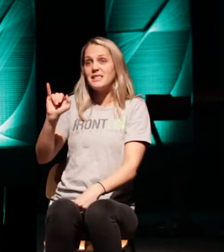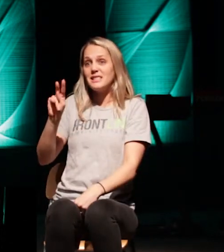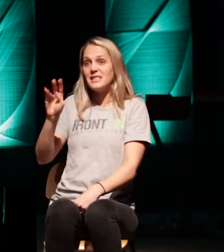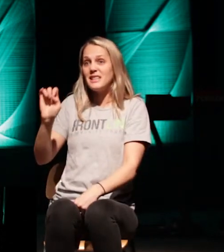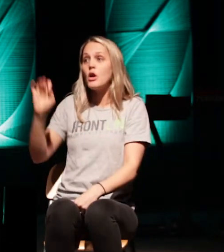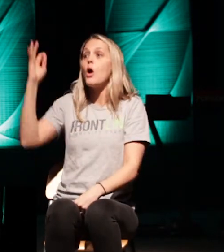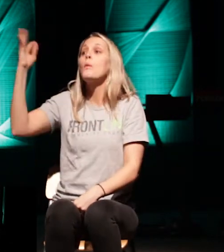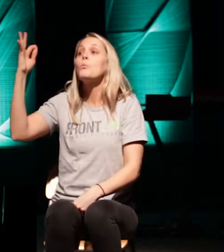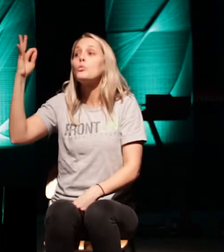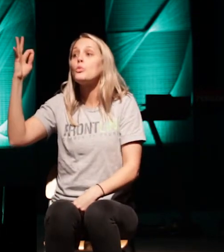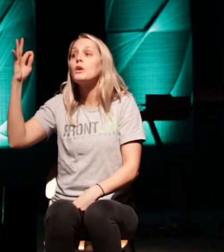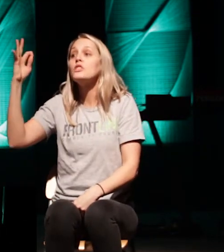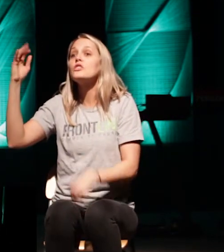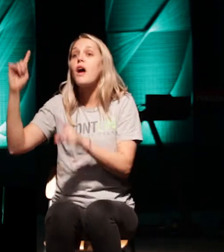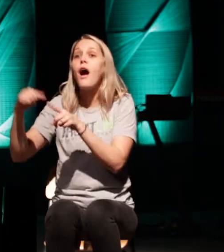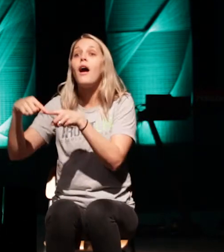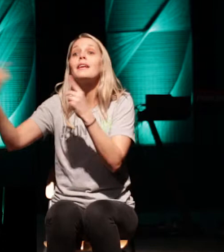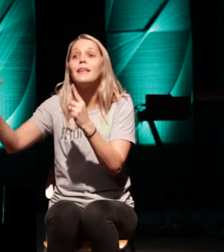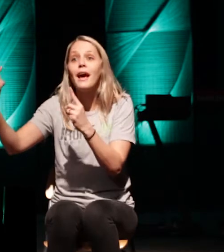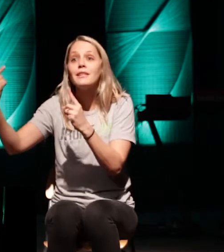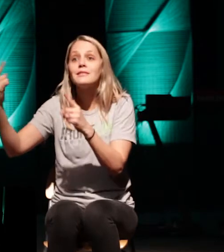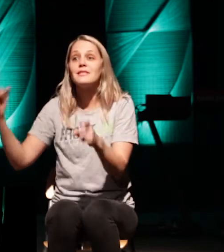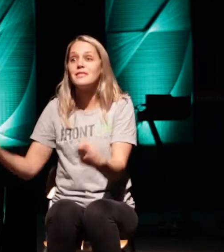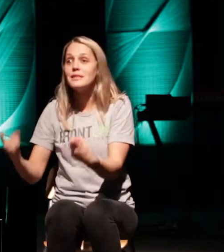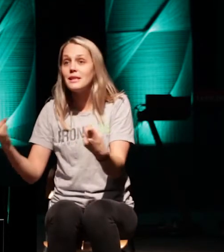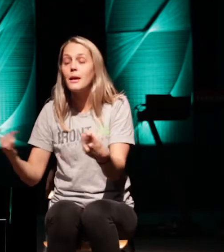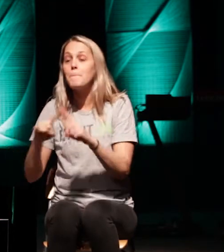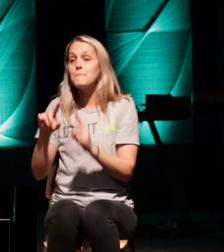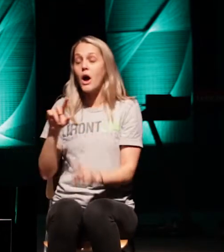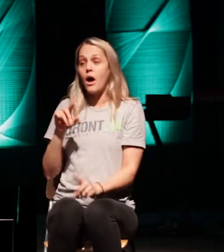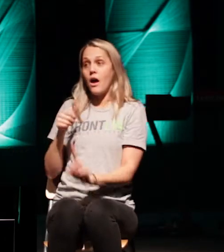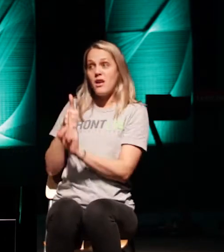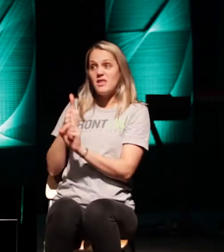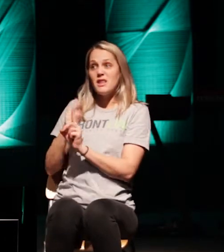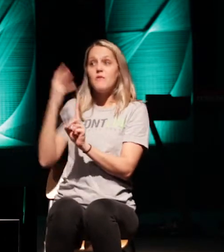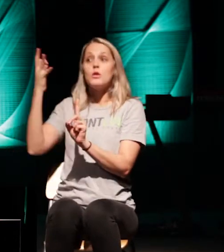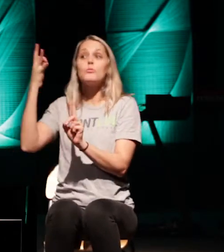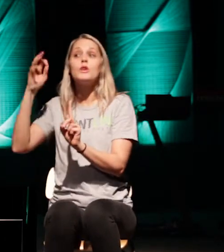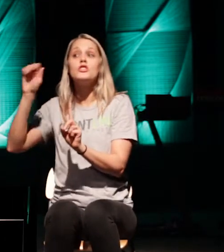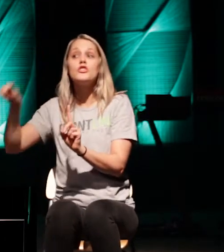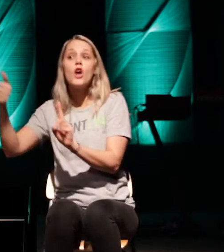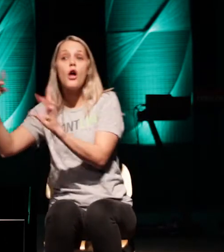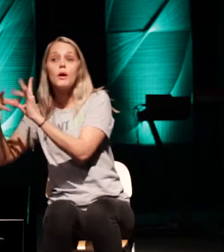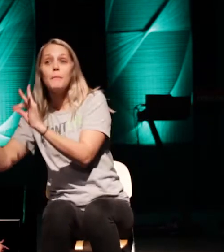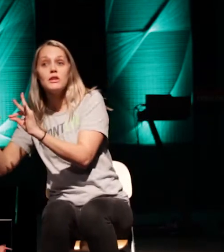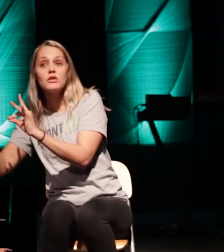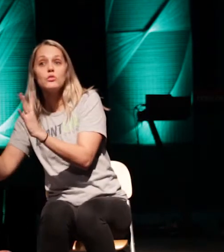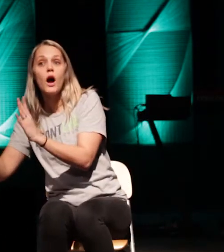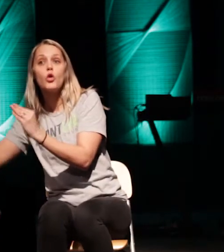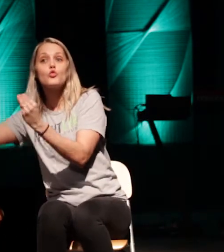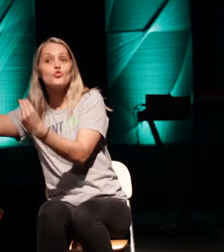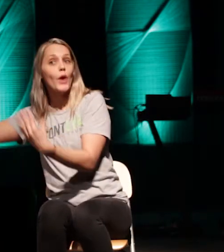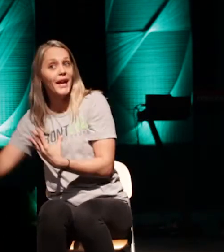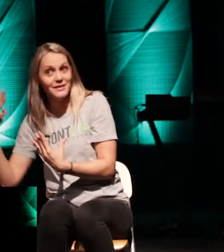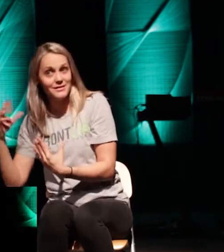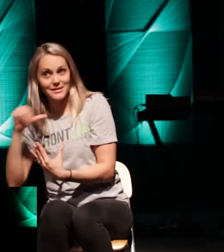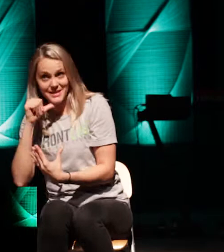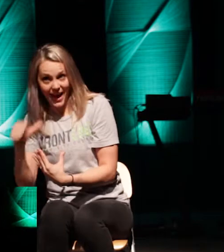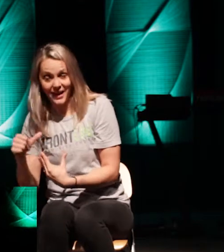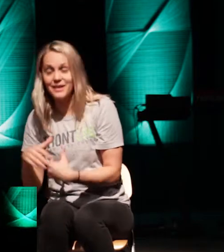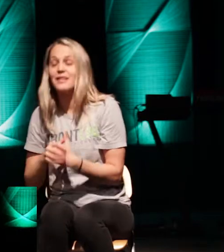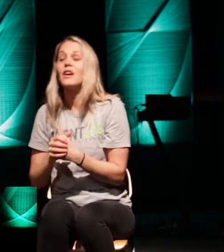sin. But Jonah didn't preach the other half of the message, and that's grace. And so what you need to hear, especially on this last